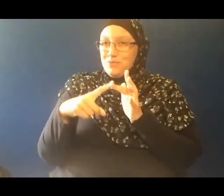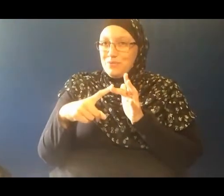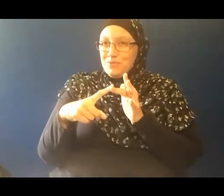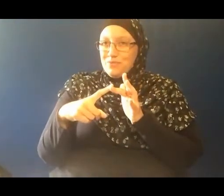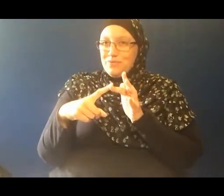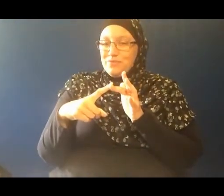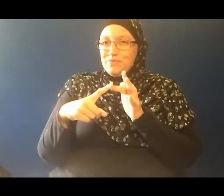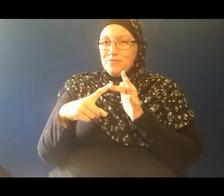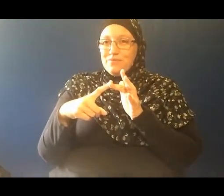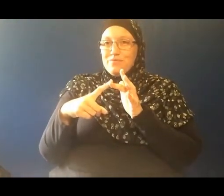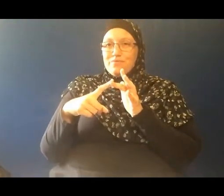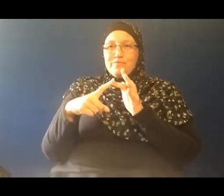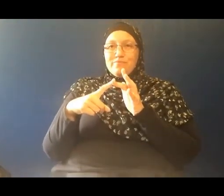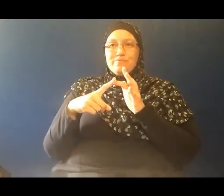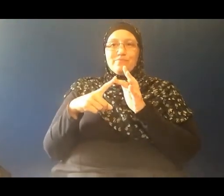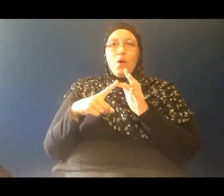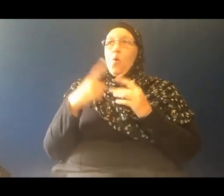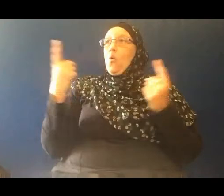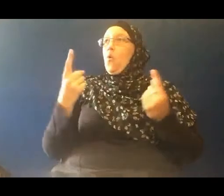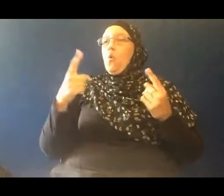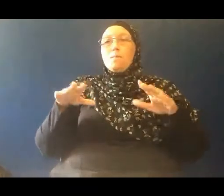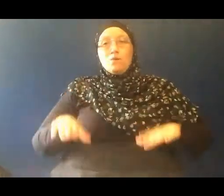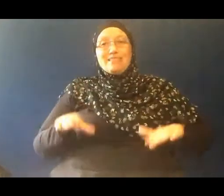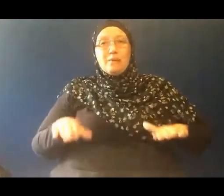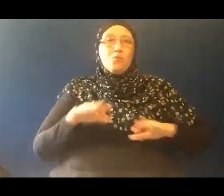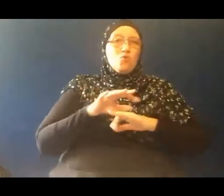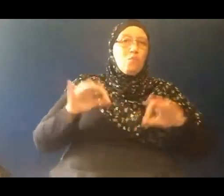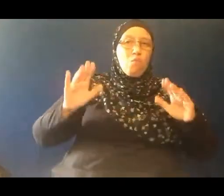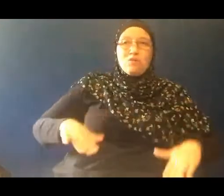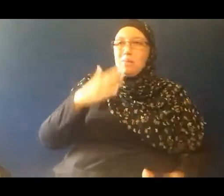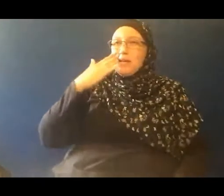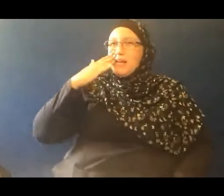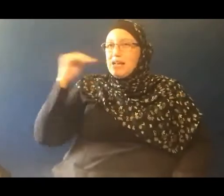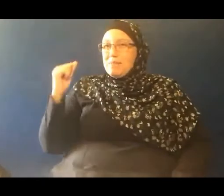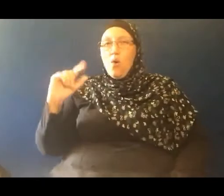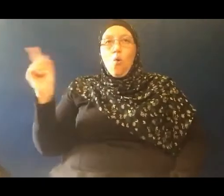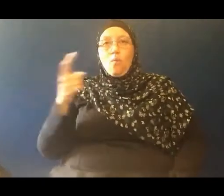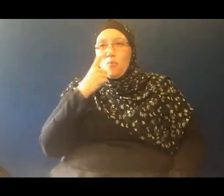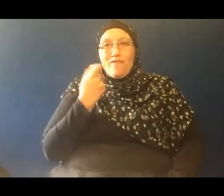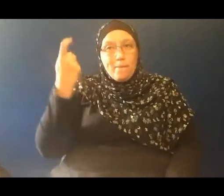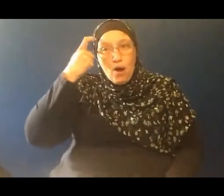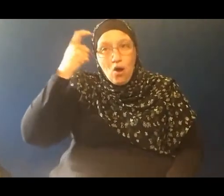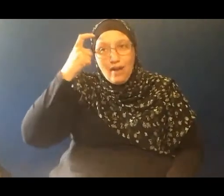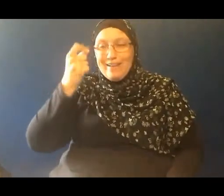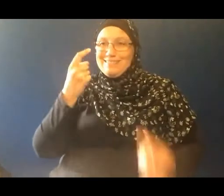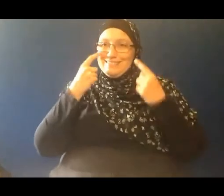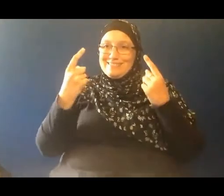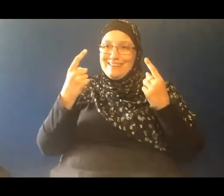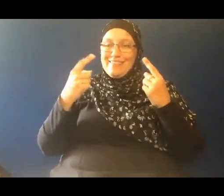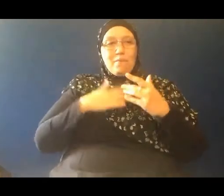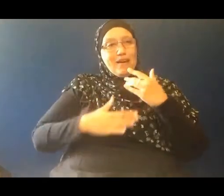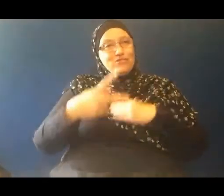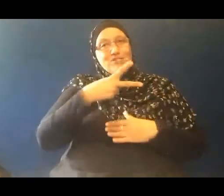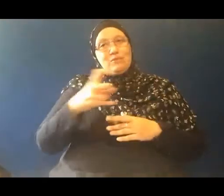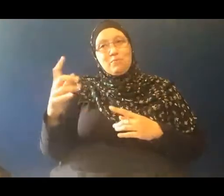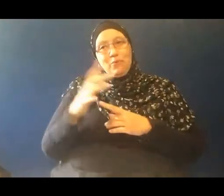no religion involved in it. Believers, disbelievers, everybody with common sense. See what I'm talking about. And I'll come back to this to